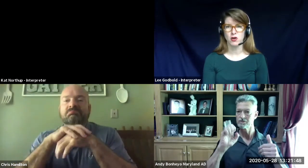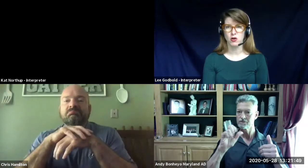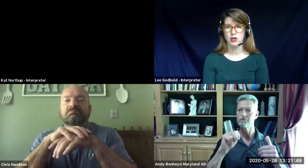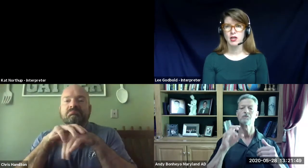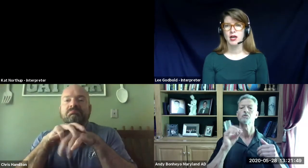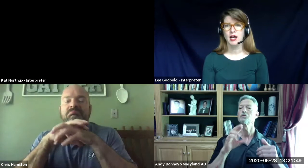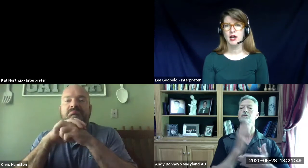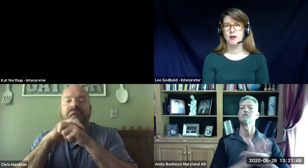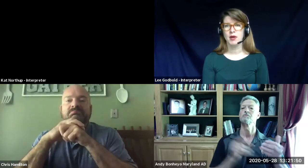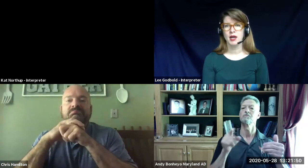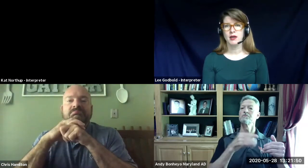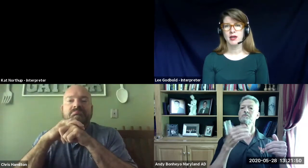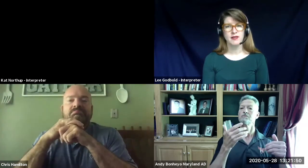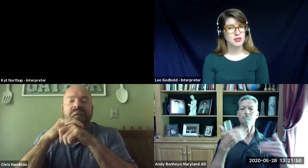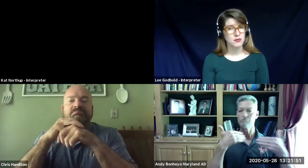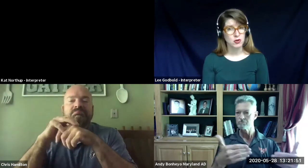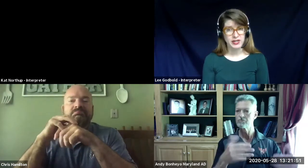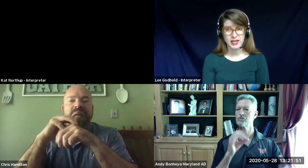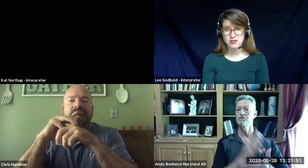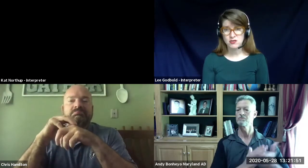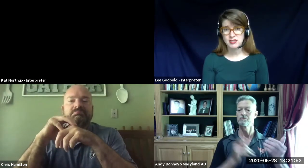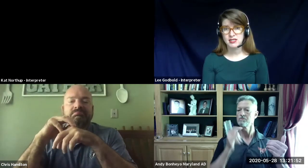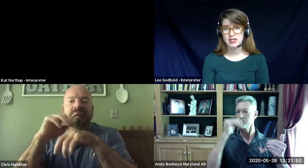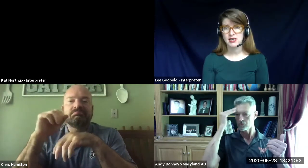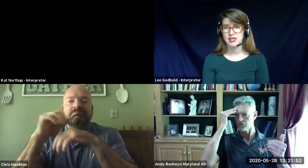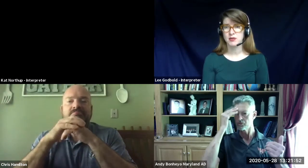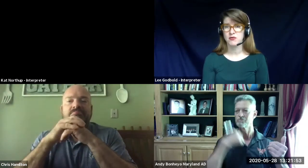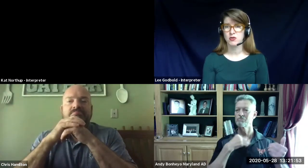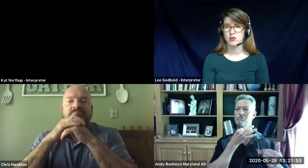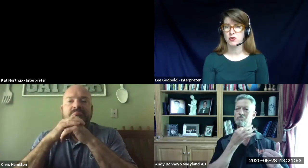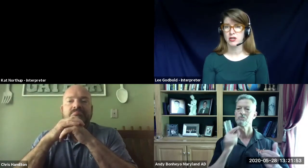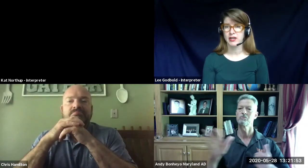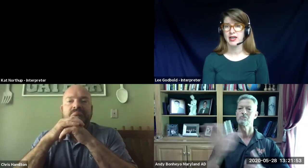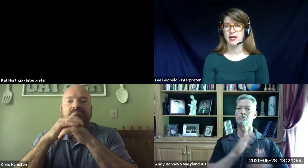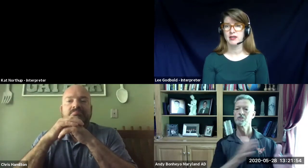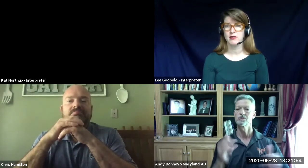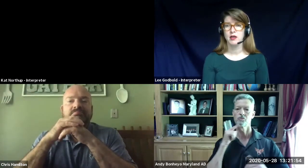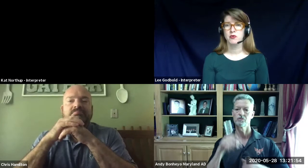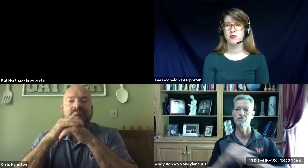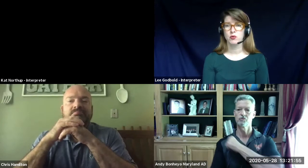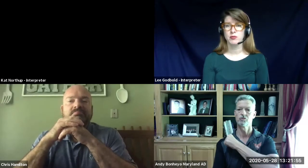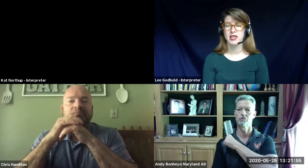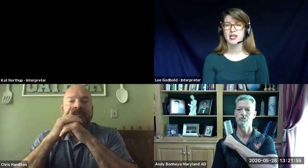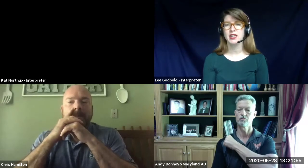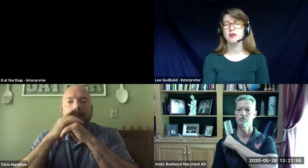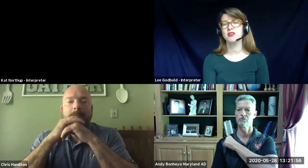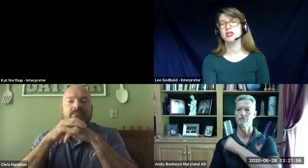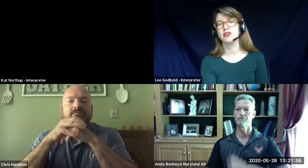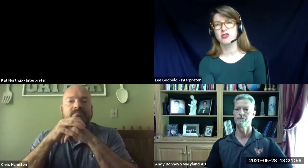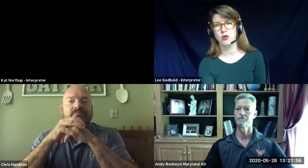fall. I have some of you already canceled this season. Have some of you gone ahead and moved forward with planning? I'd be very curious to know